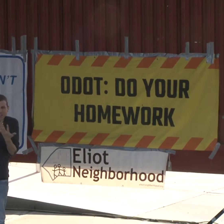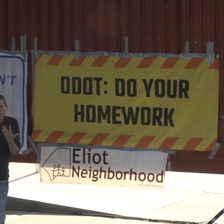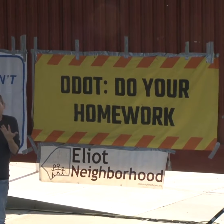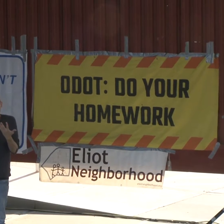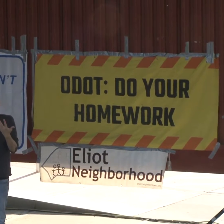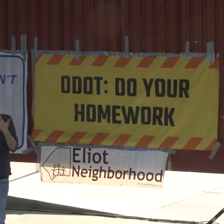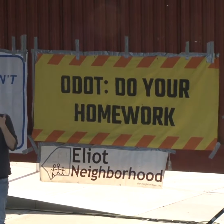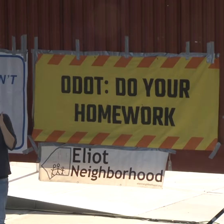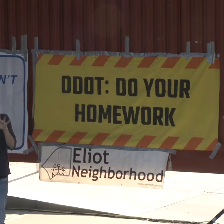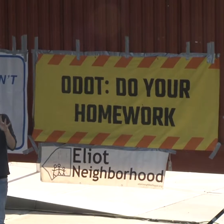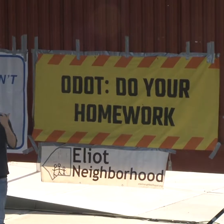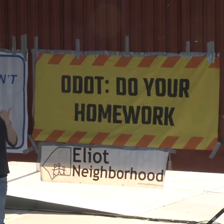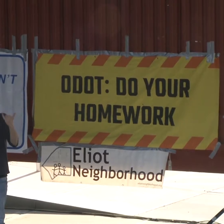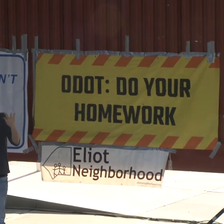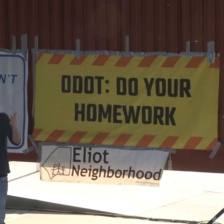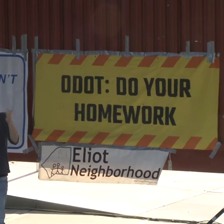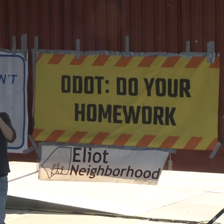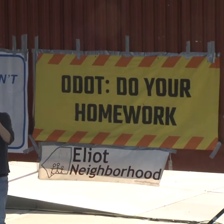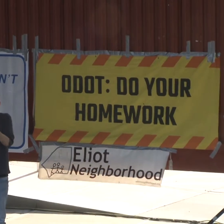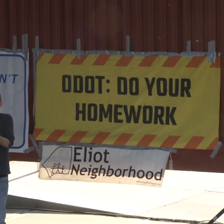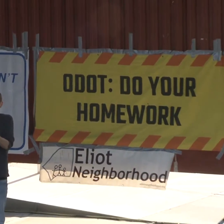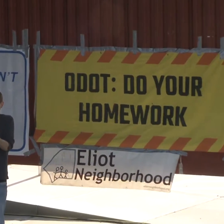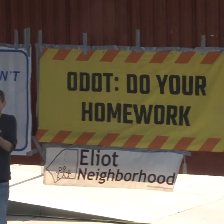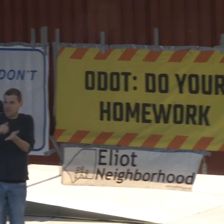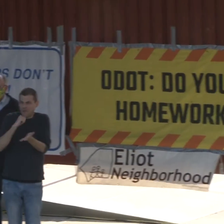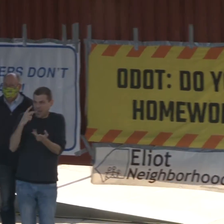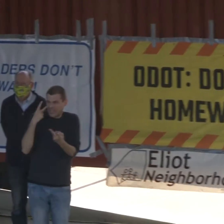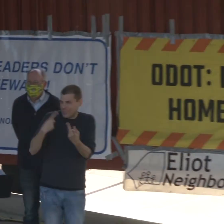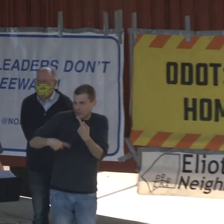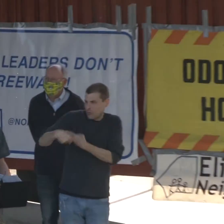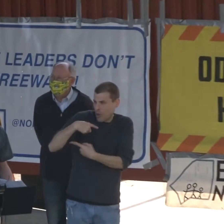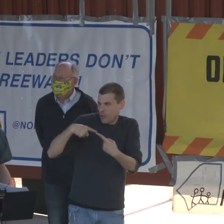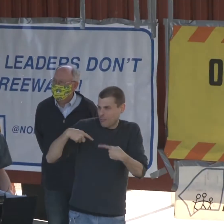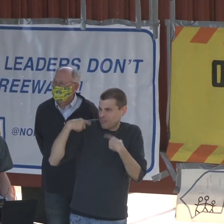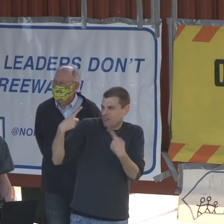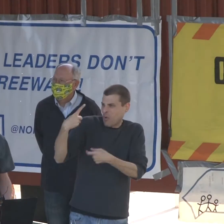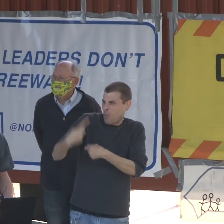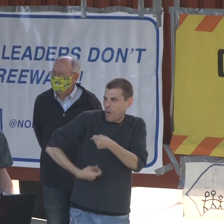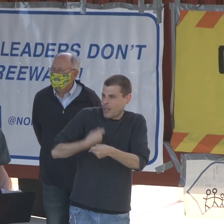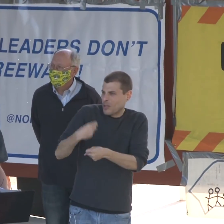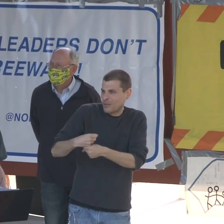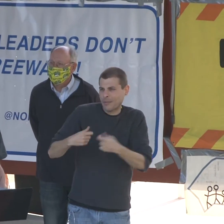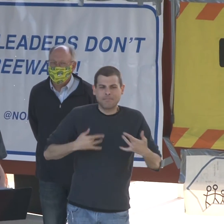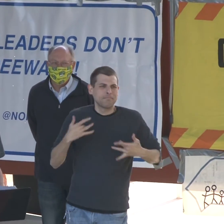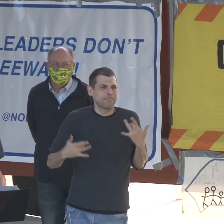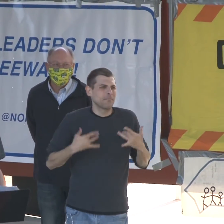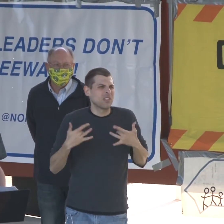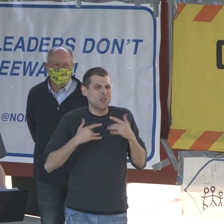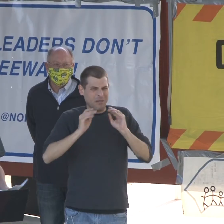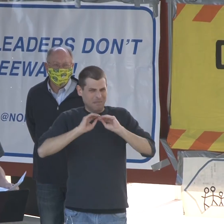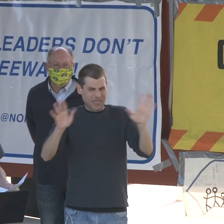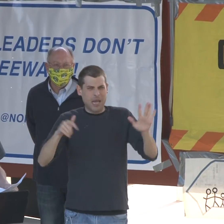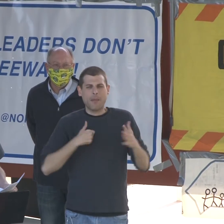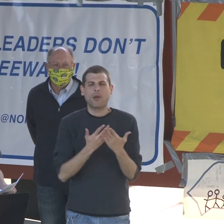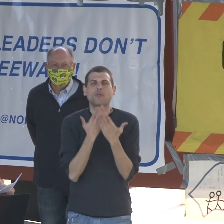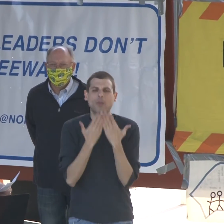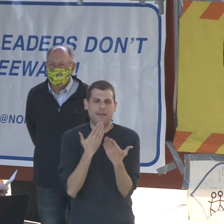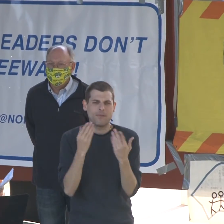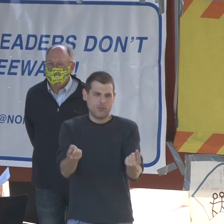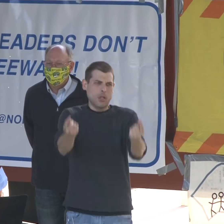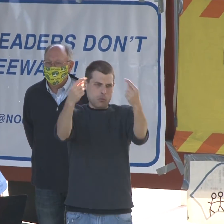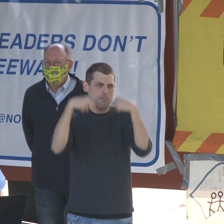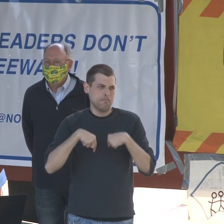to reconnect with our community that we haven't had the chance to see over the last year. So I just wanted to make it explicit that I'm really grateful for everyone's attendance